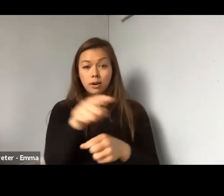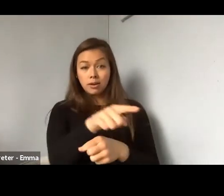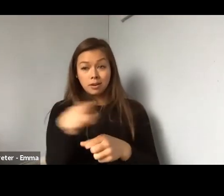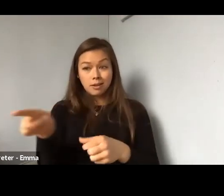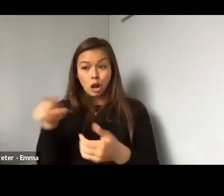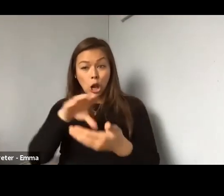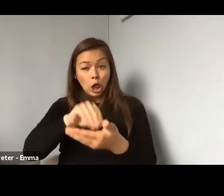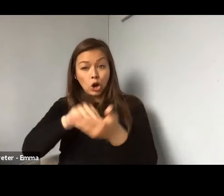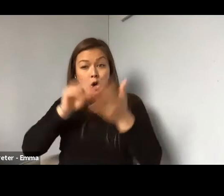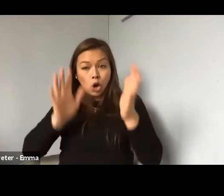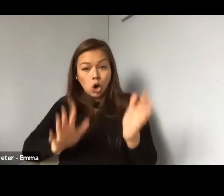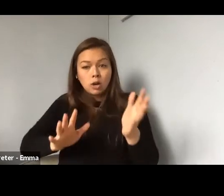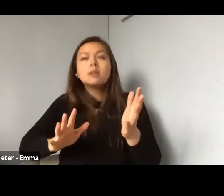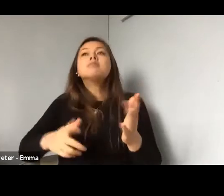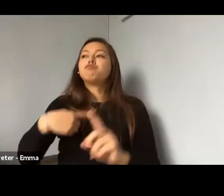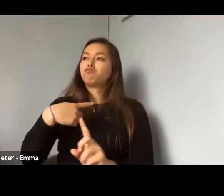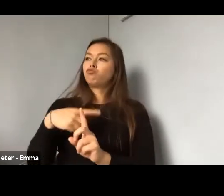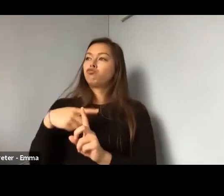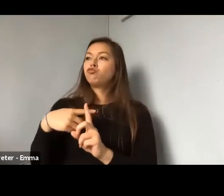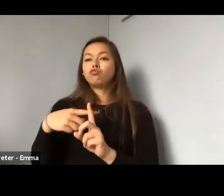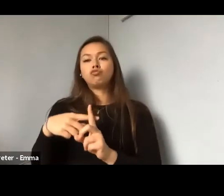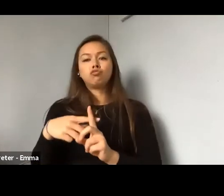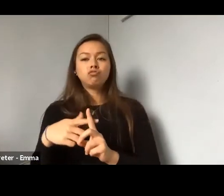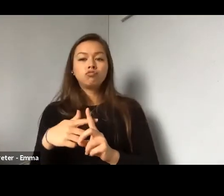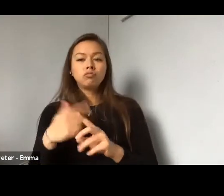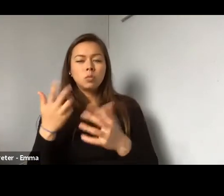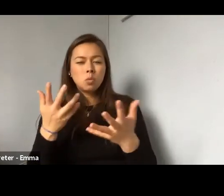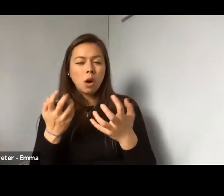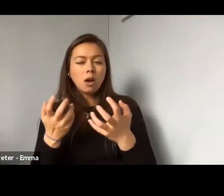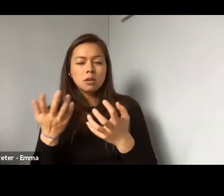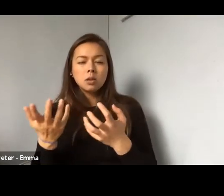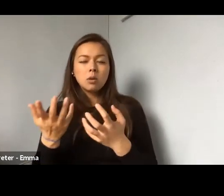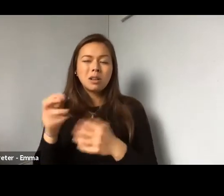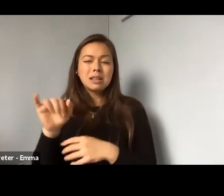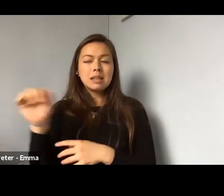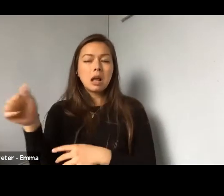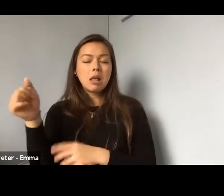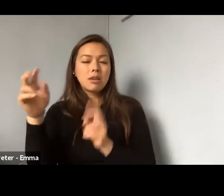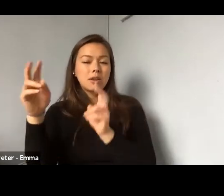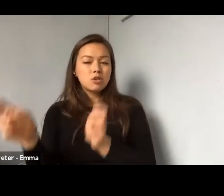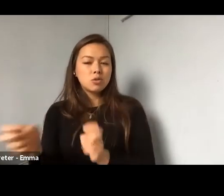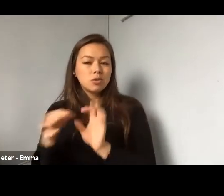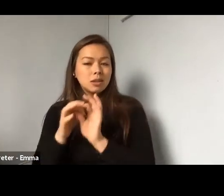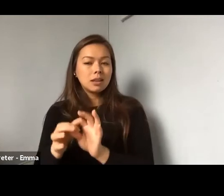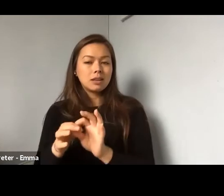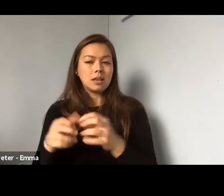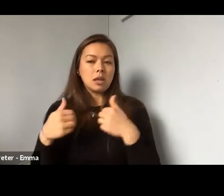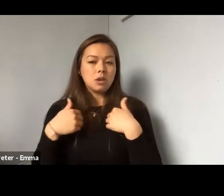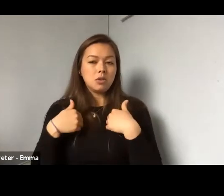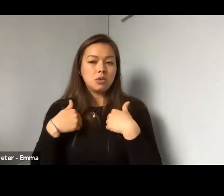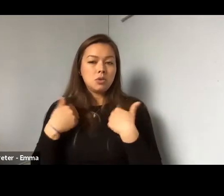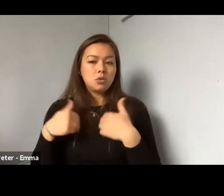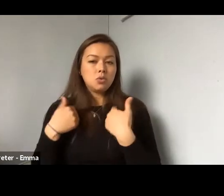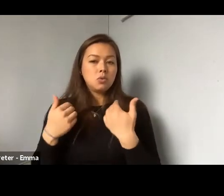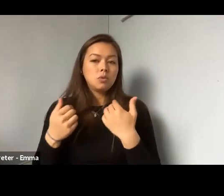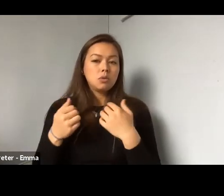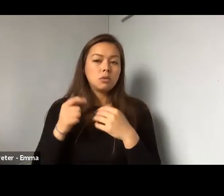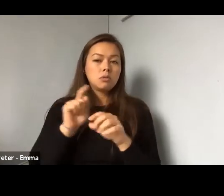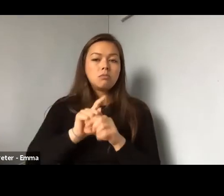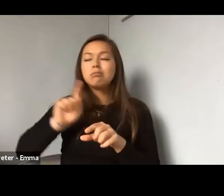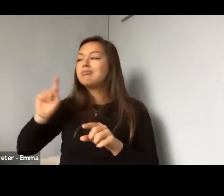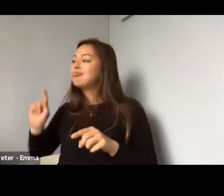dependent on another. So that was the one issue we also had, was just around youth dropping out and being able to come back